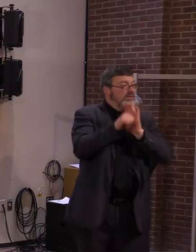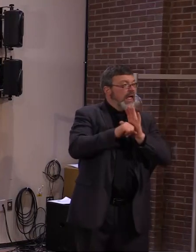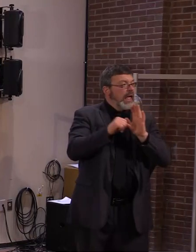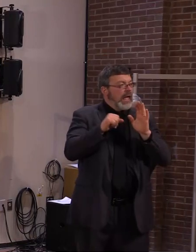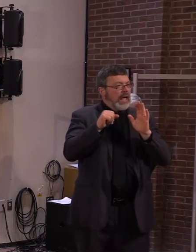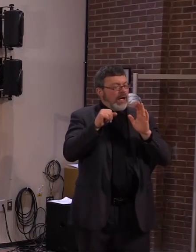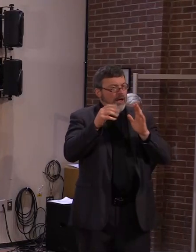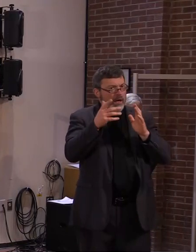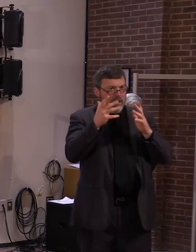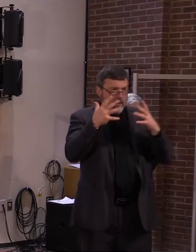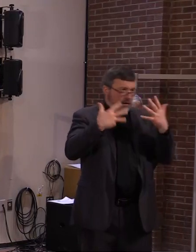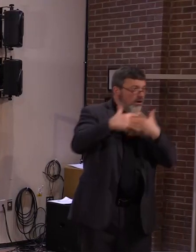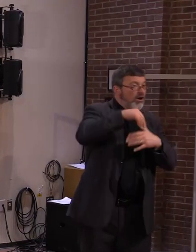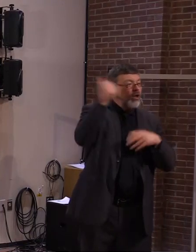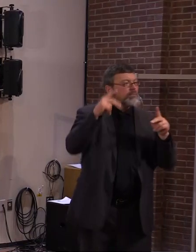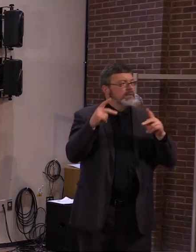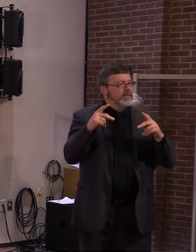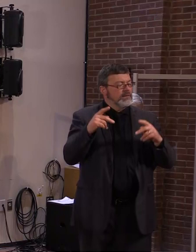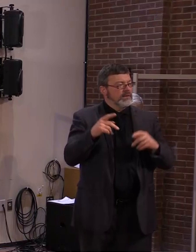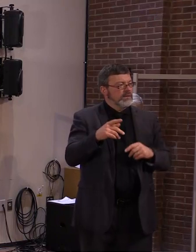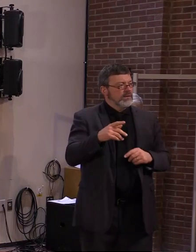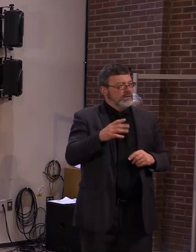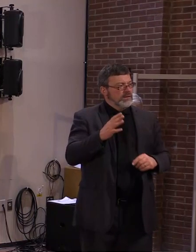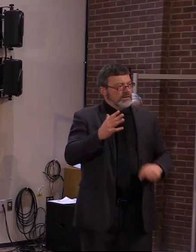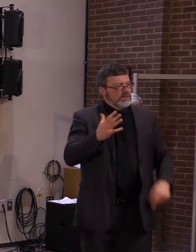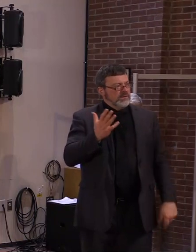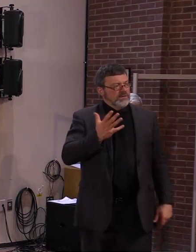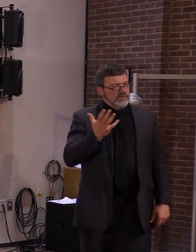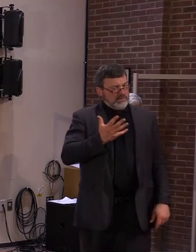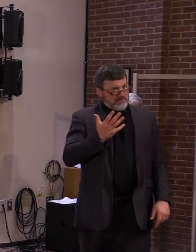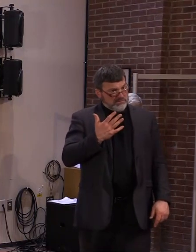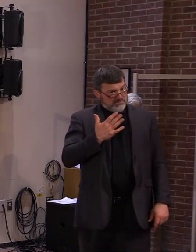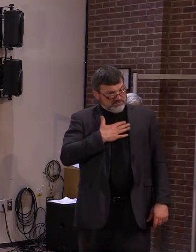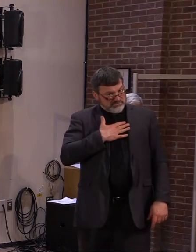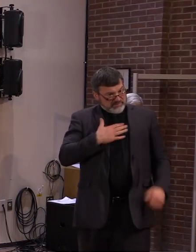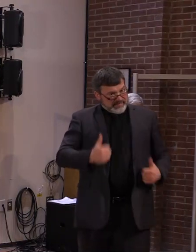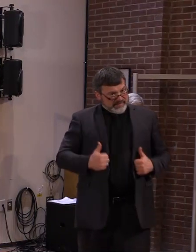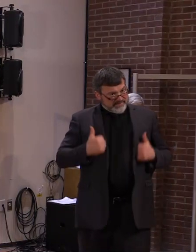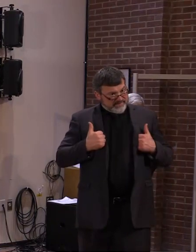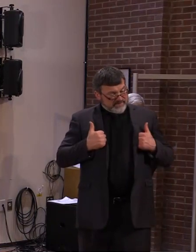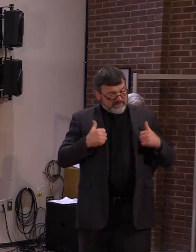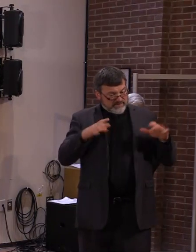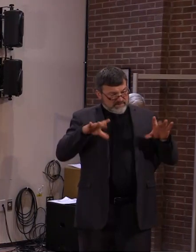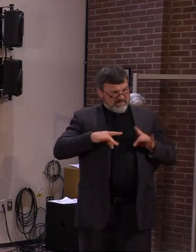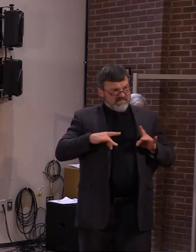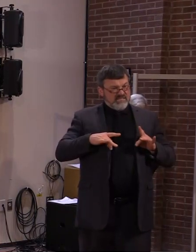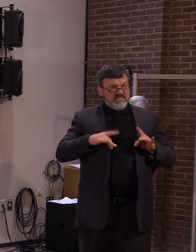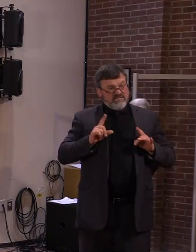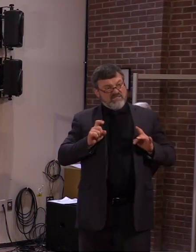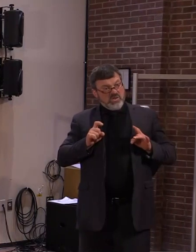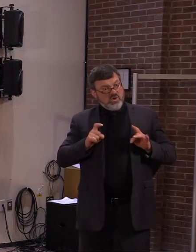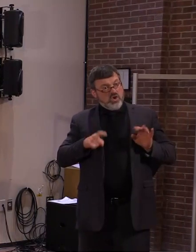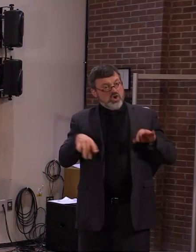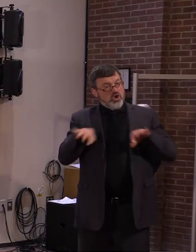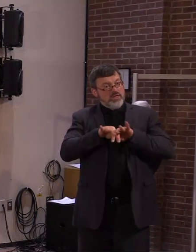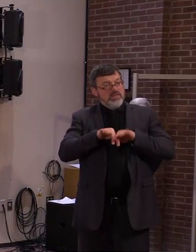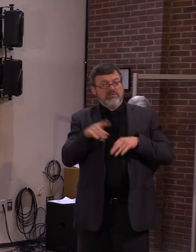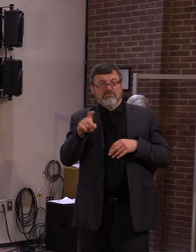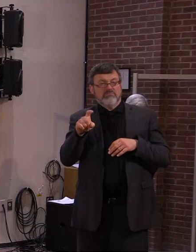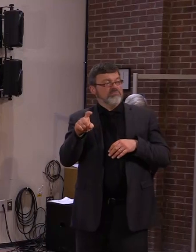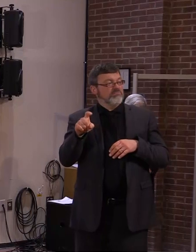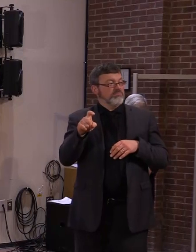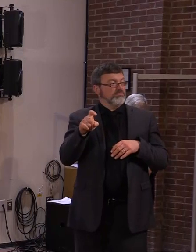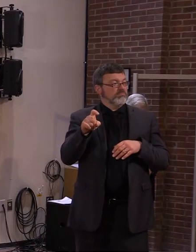more susceptible people in your life. That means we all need to get